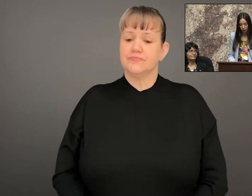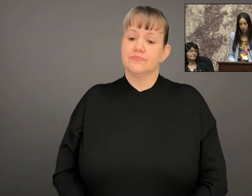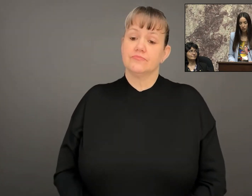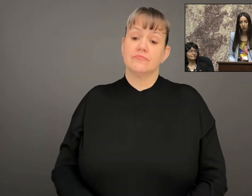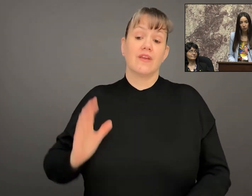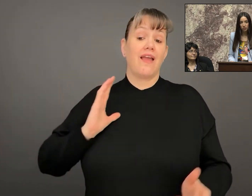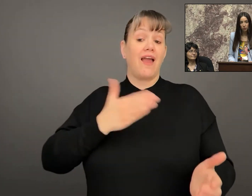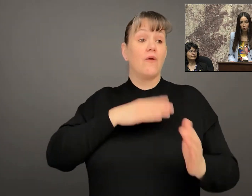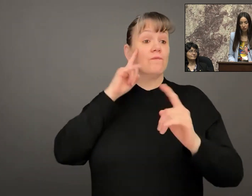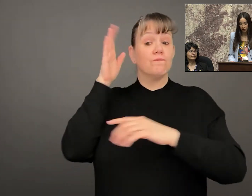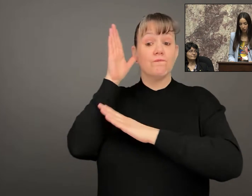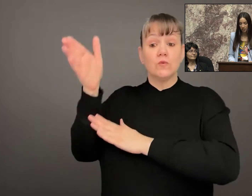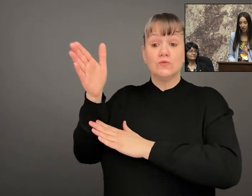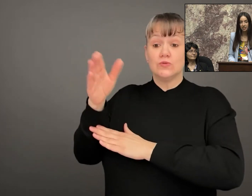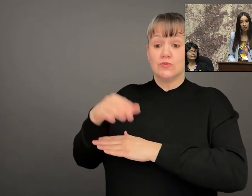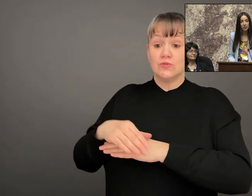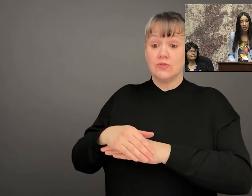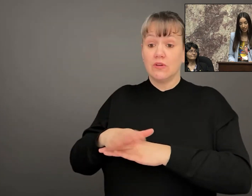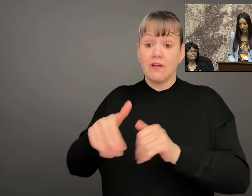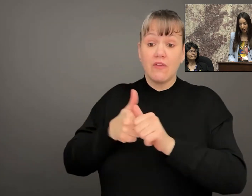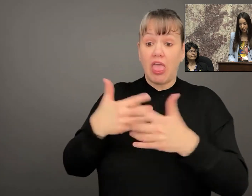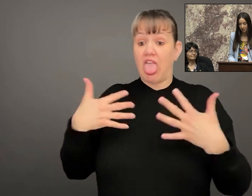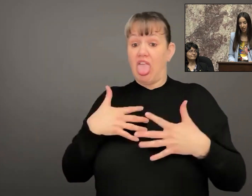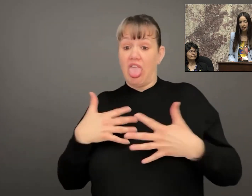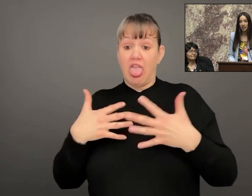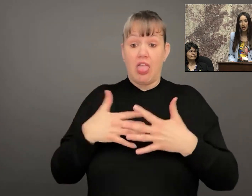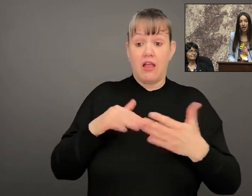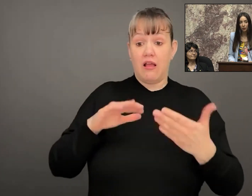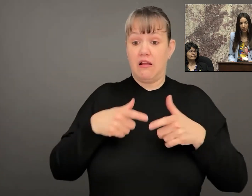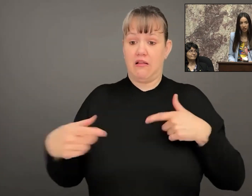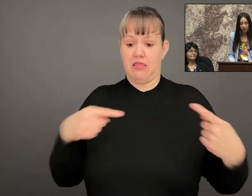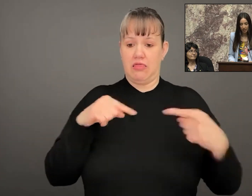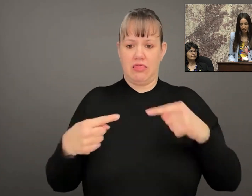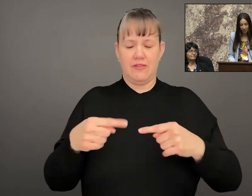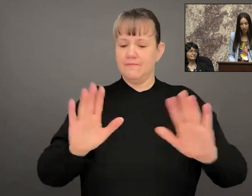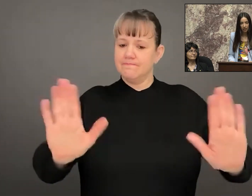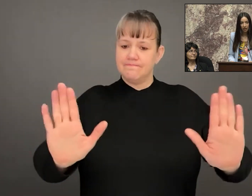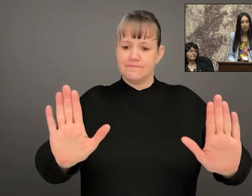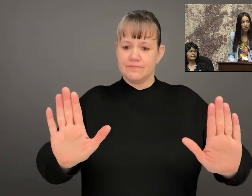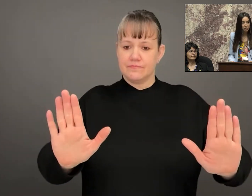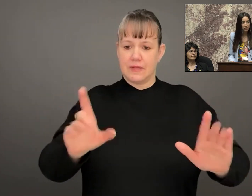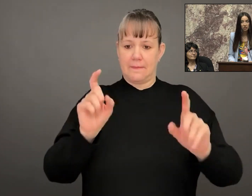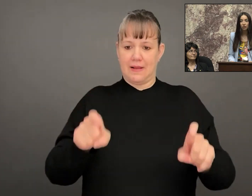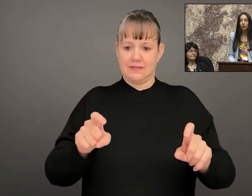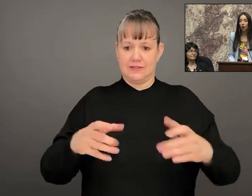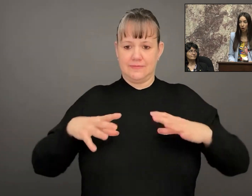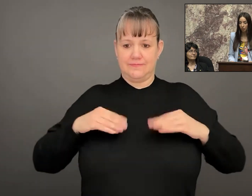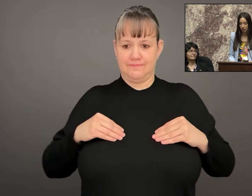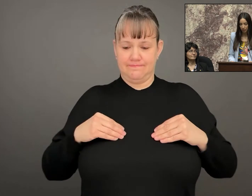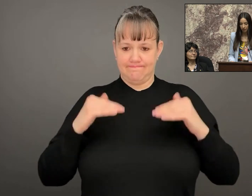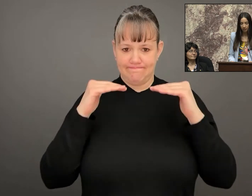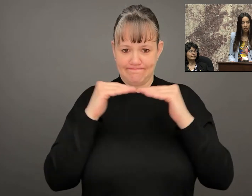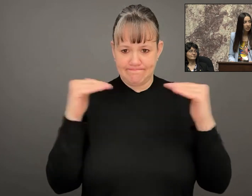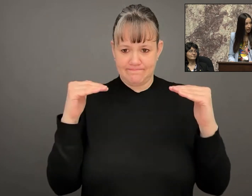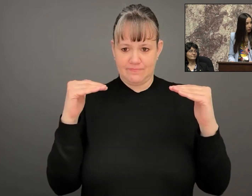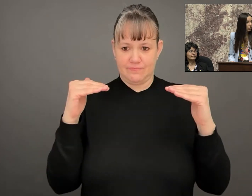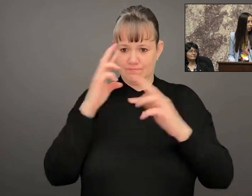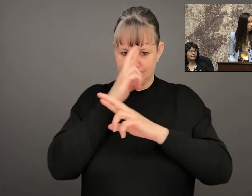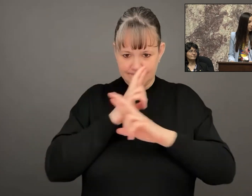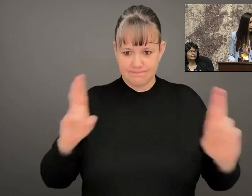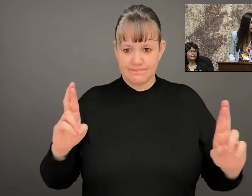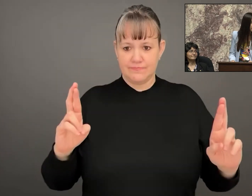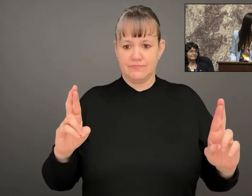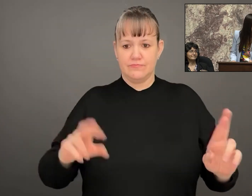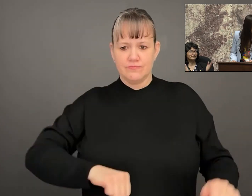by the courage of those who refuse to accept anything less than equity, dignity, and justice for all people. Thank you,